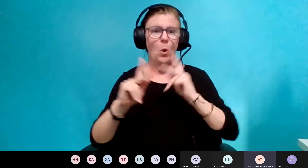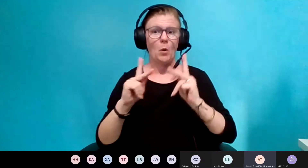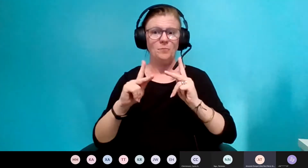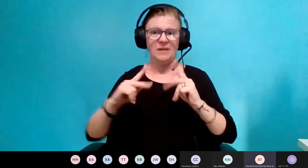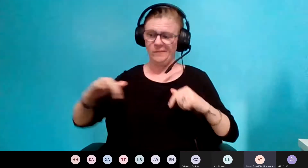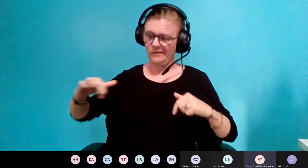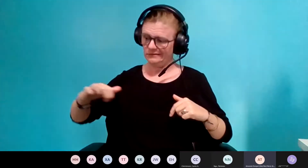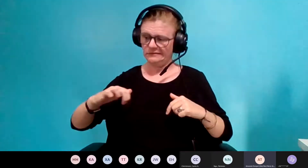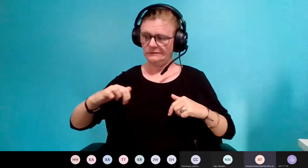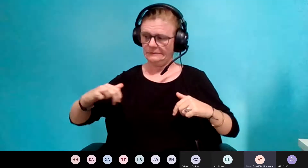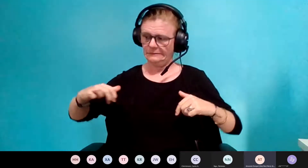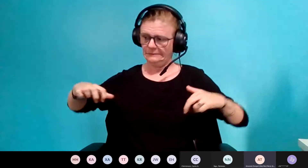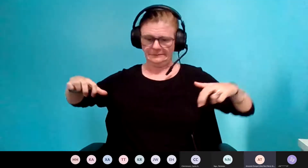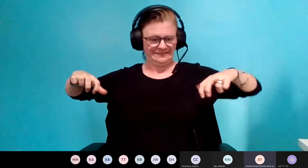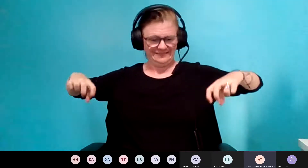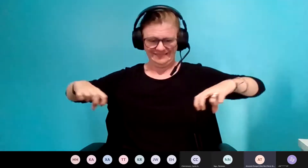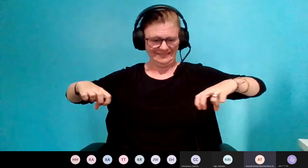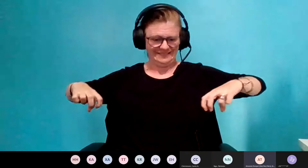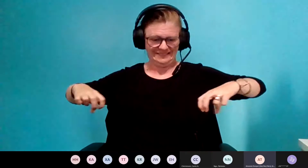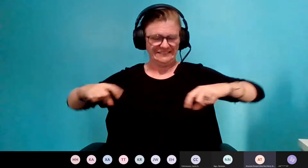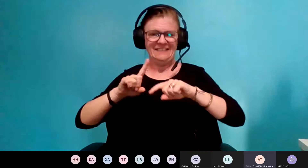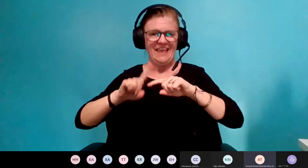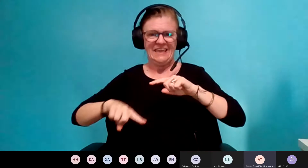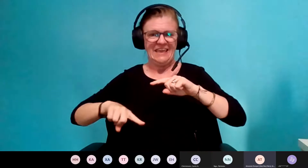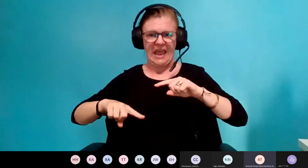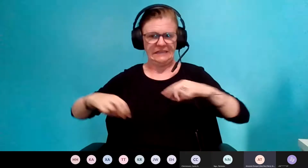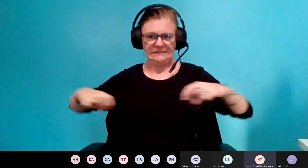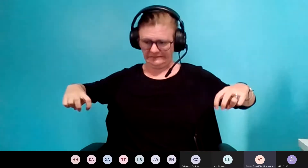positioned or backed up into that space.